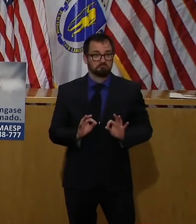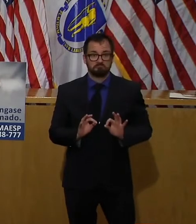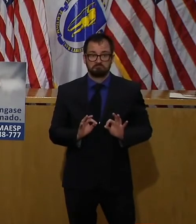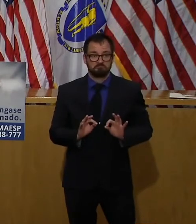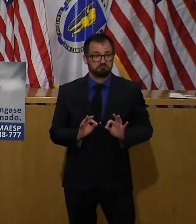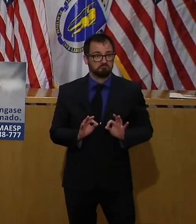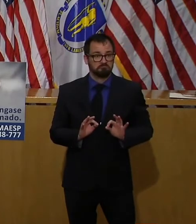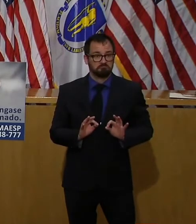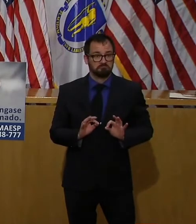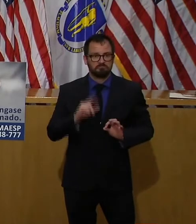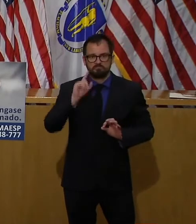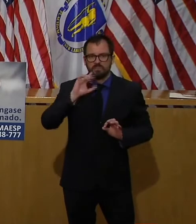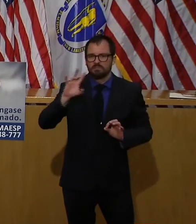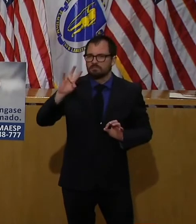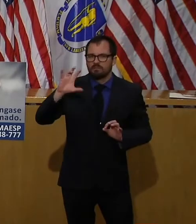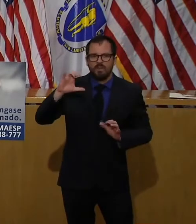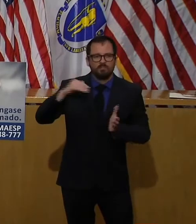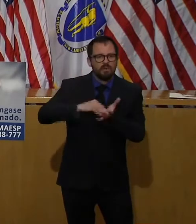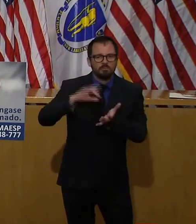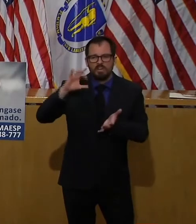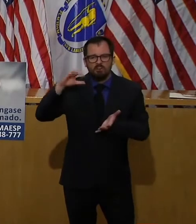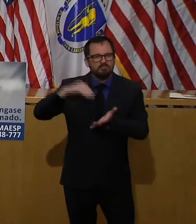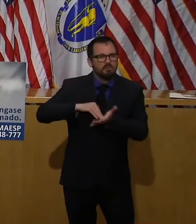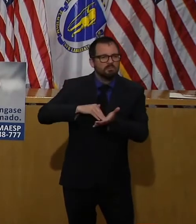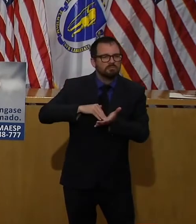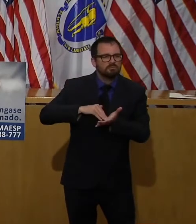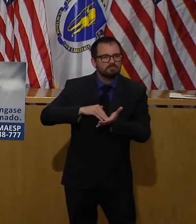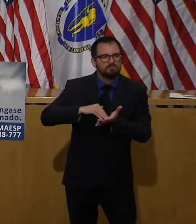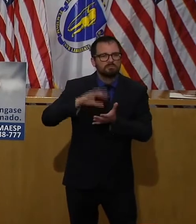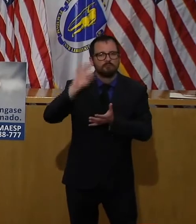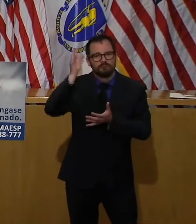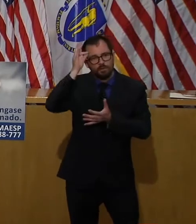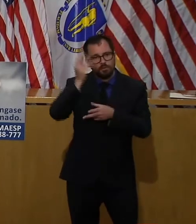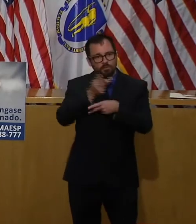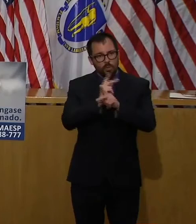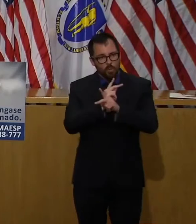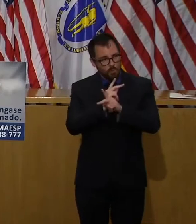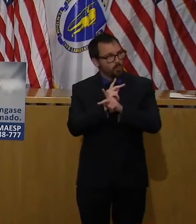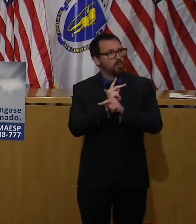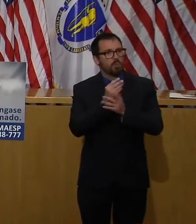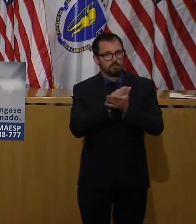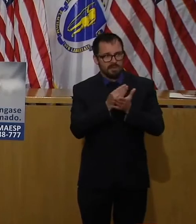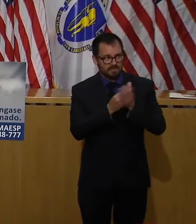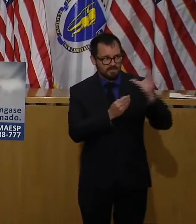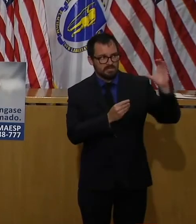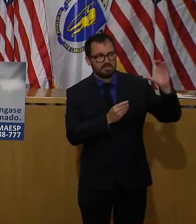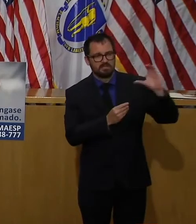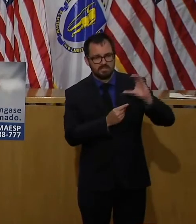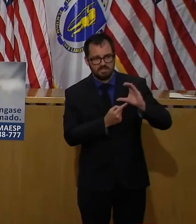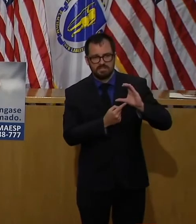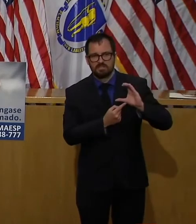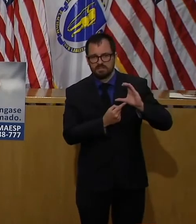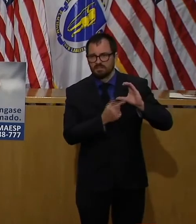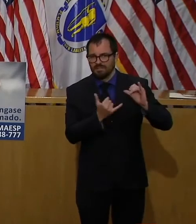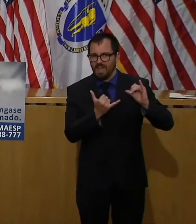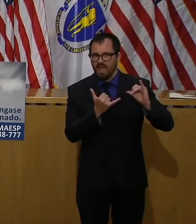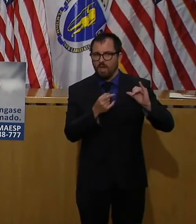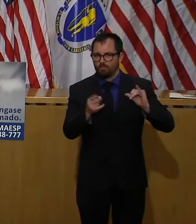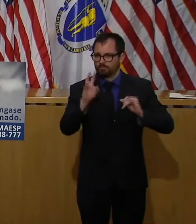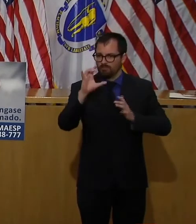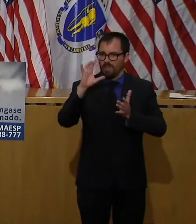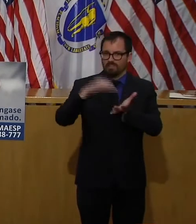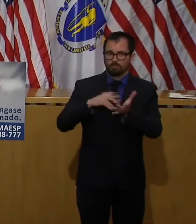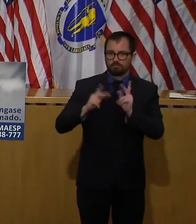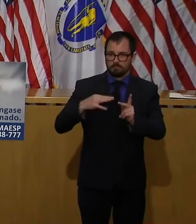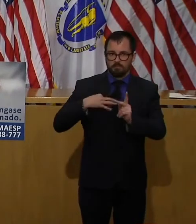point. There are several issues associated with the processing. The biggest one, as we've said before, is just getting all the